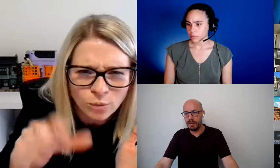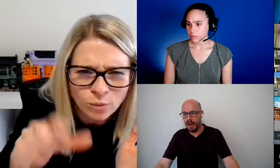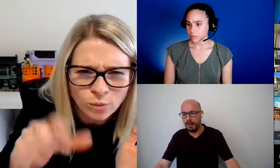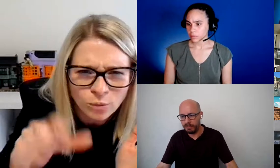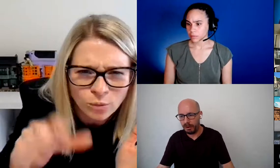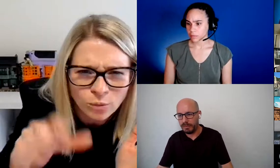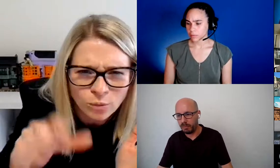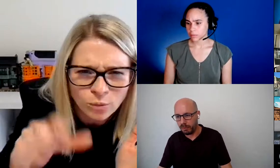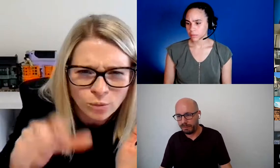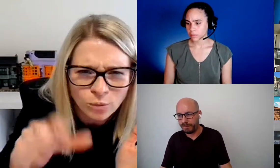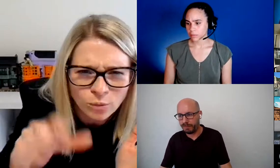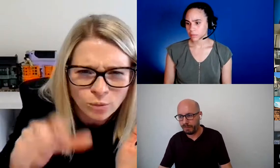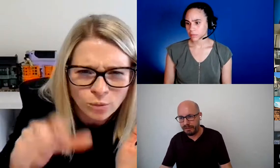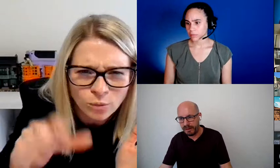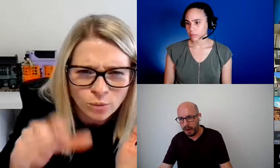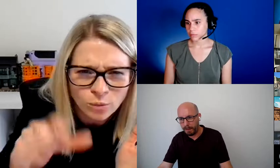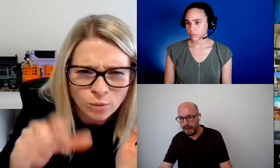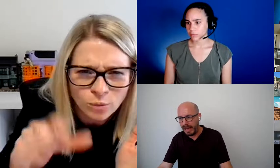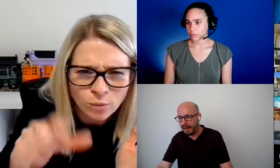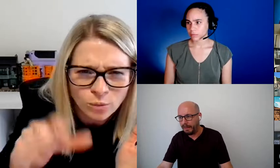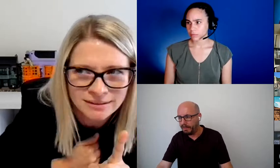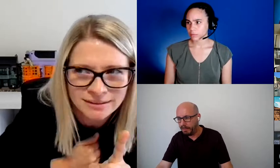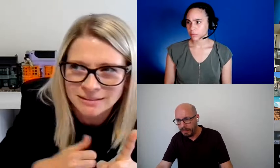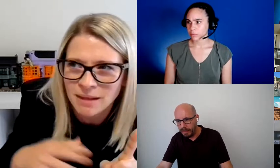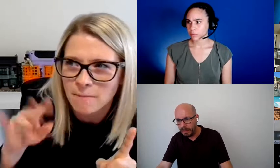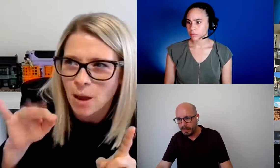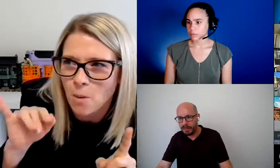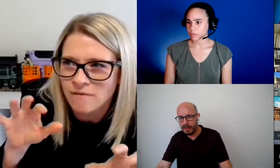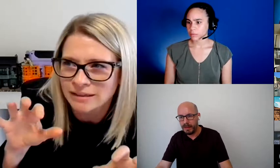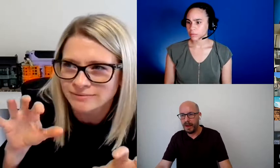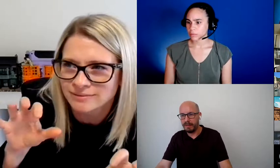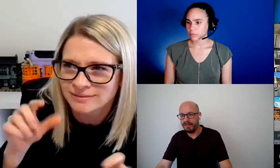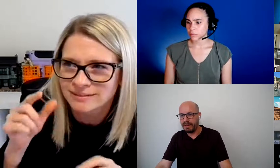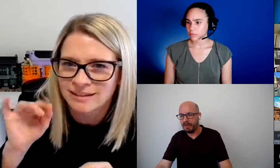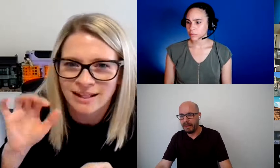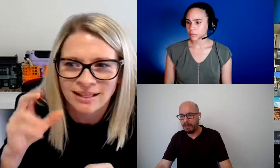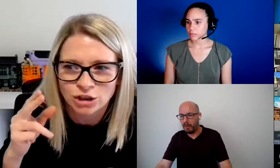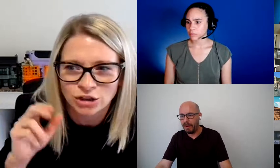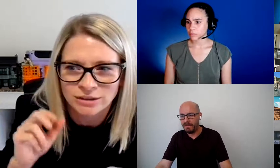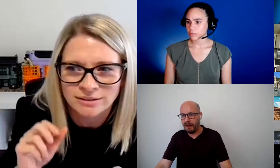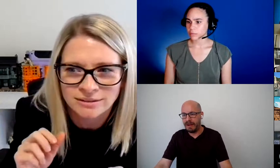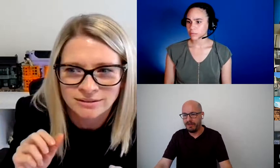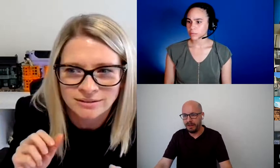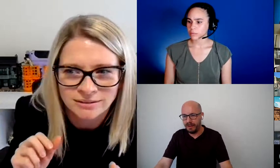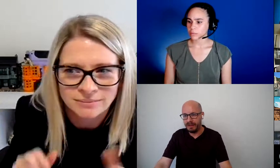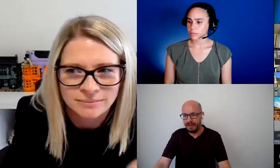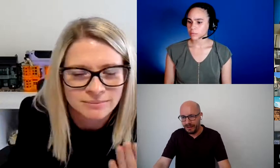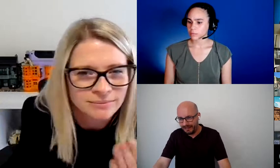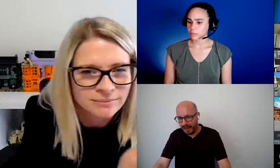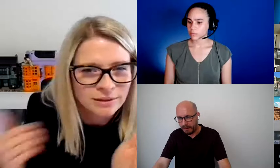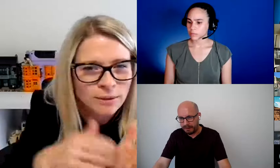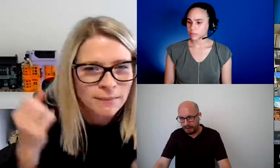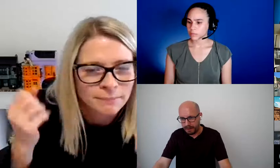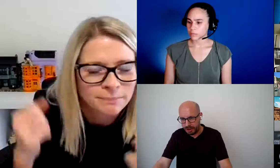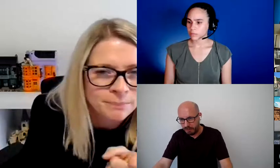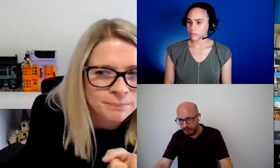Yeah, I'm sorry, we're freezing up a bit. It seems like my Wi-Fi has got a bit of a glitch